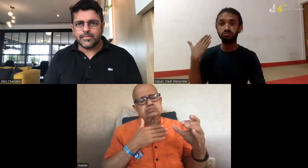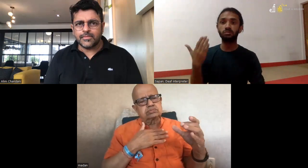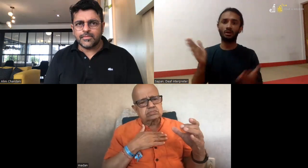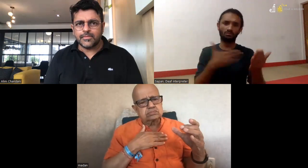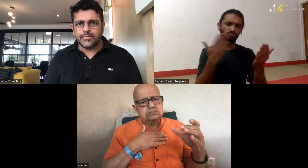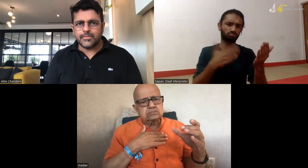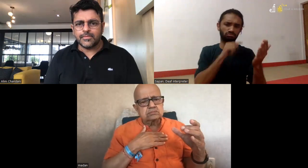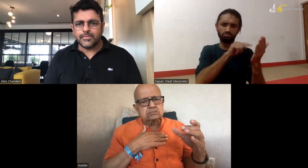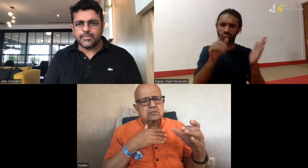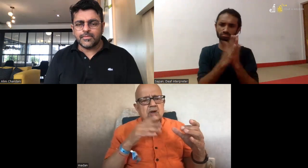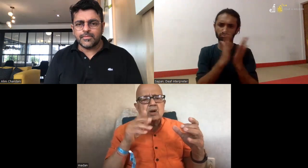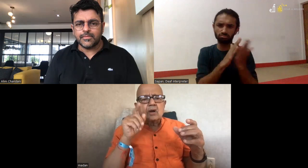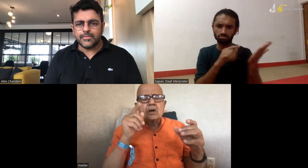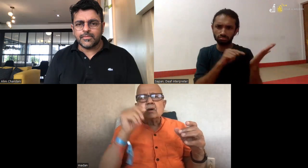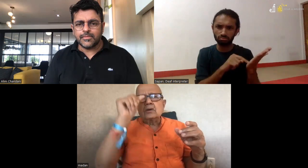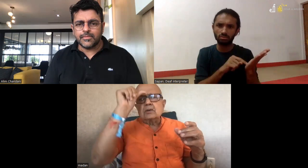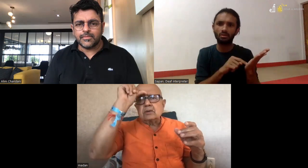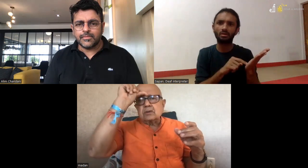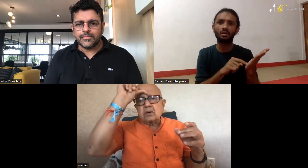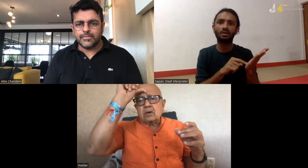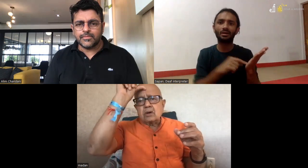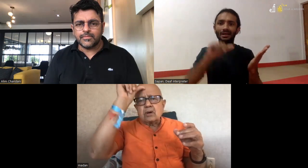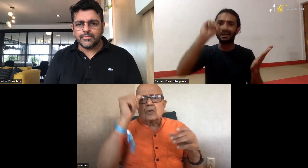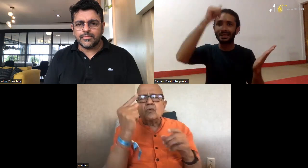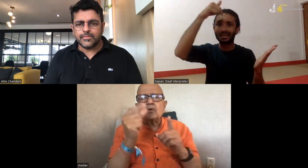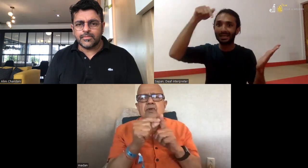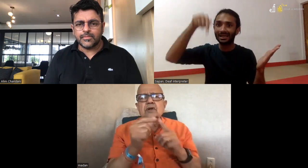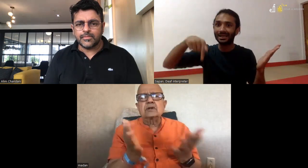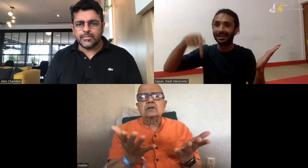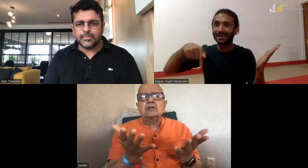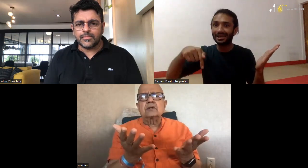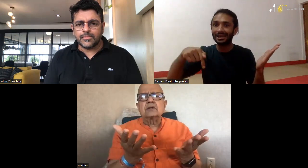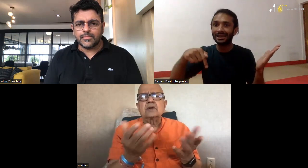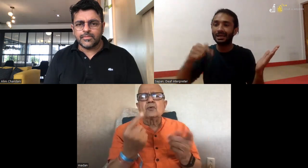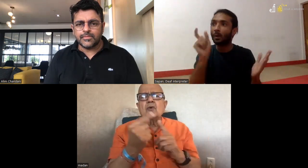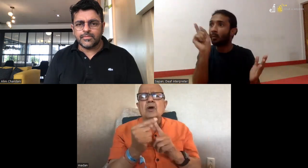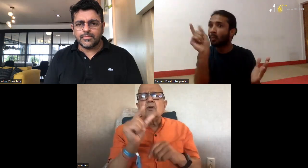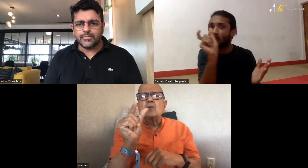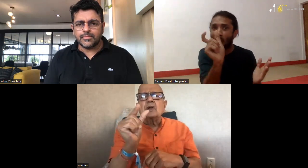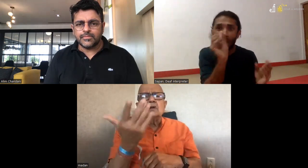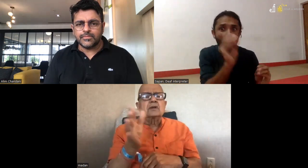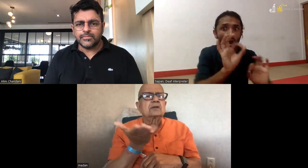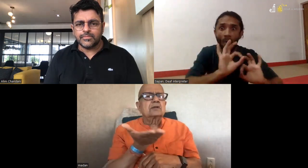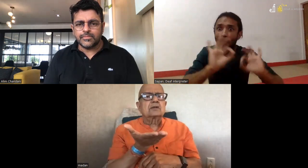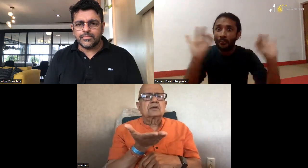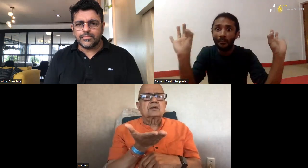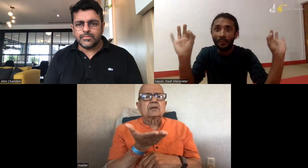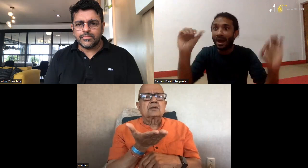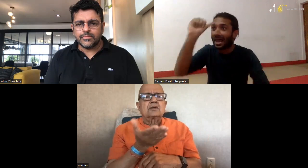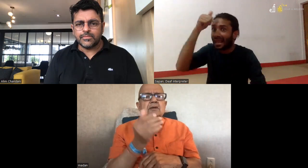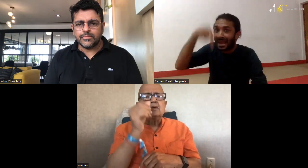So we do know there are different areas where there can be history. There is